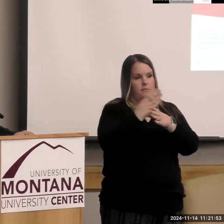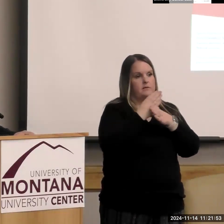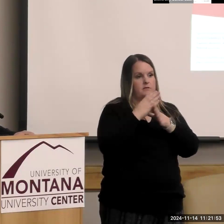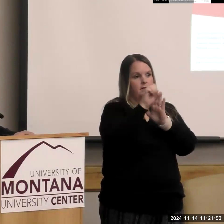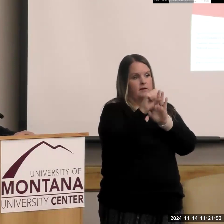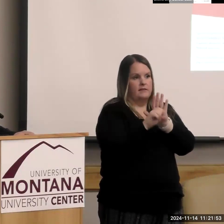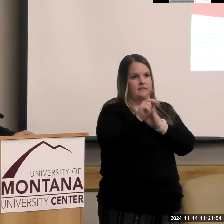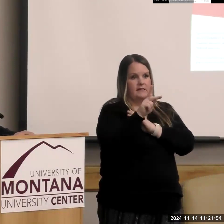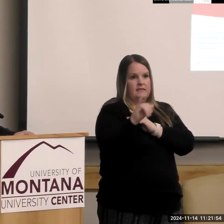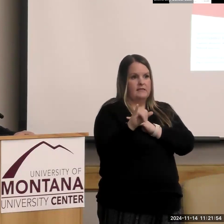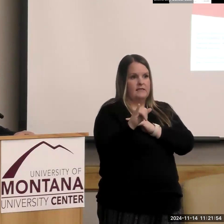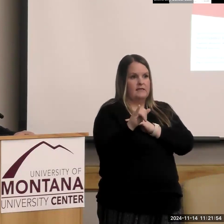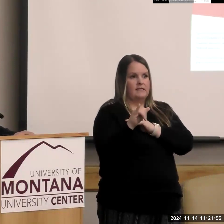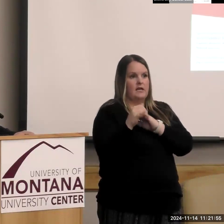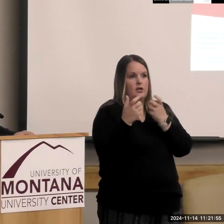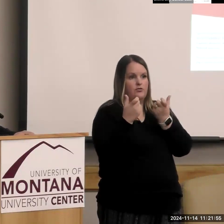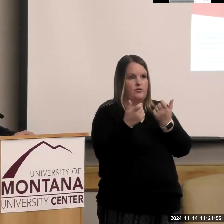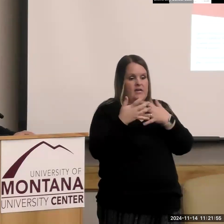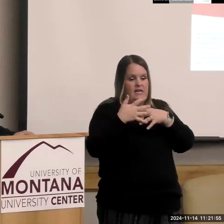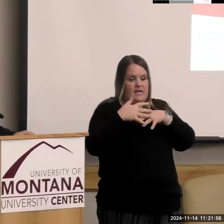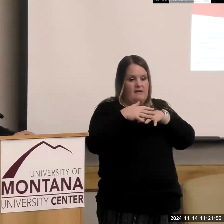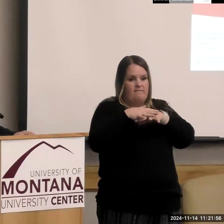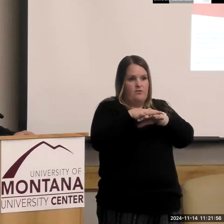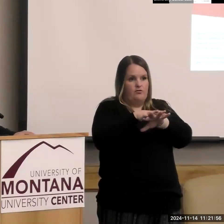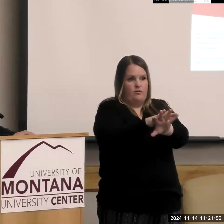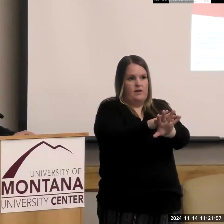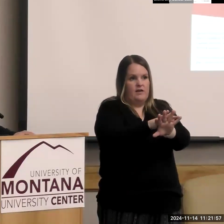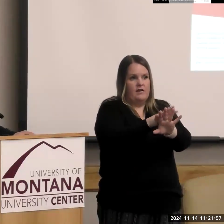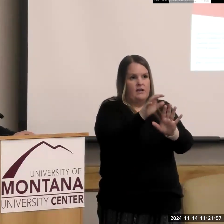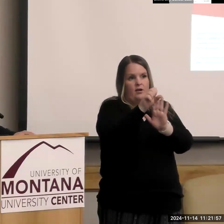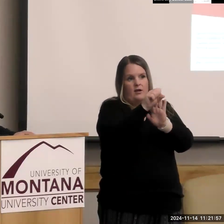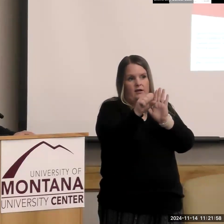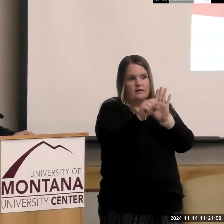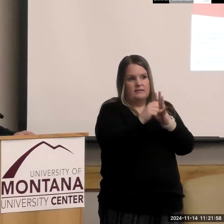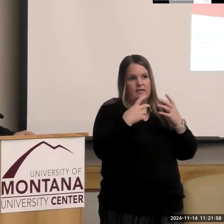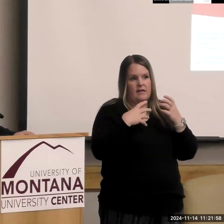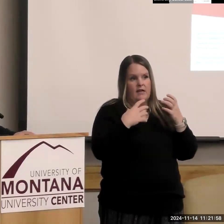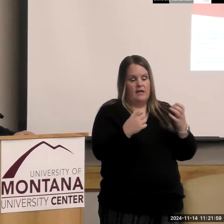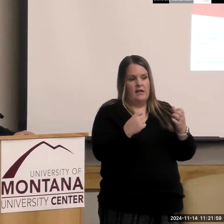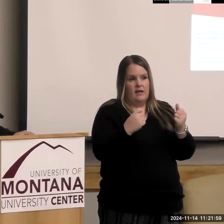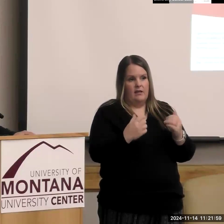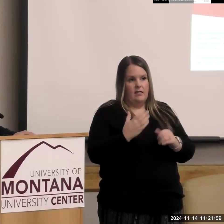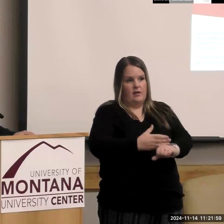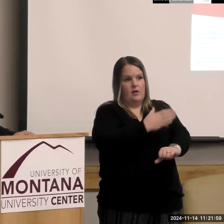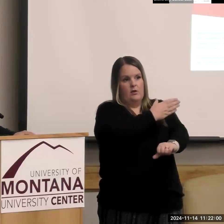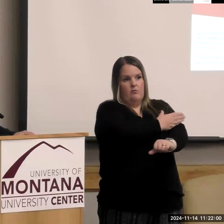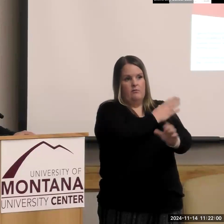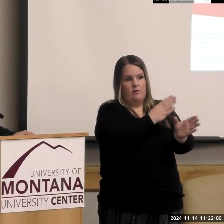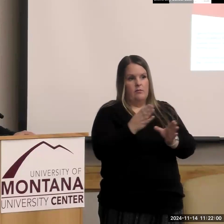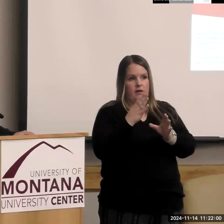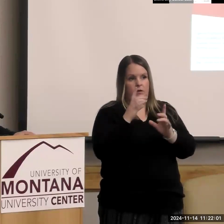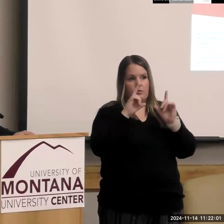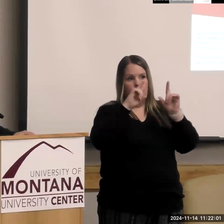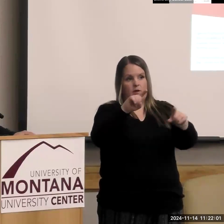Kentucky was infiltrating our state health improvement plan. So attending the big meeting at our state capitol, there was